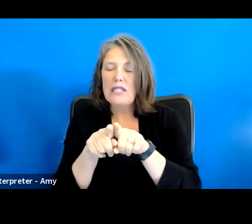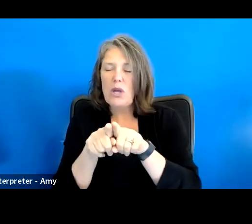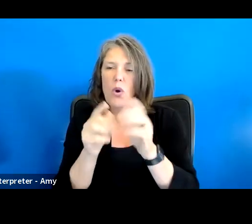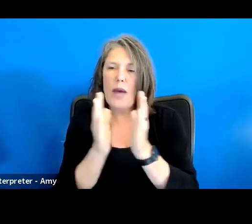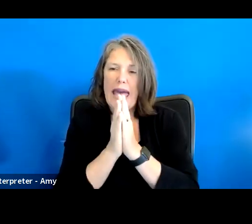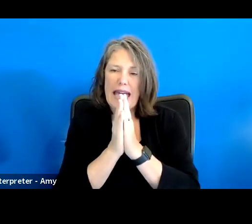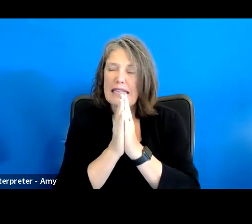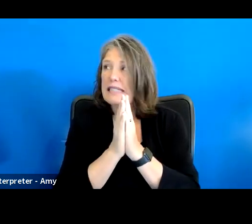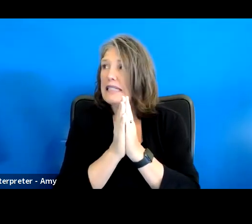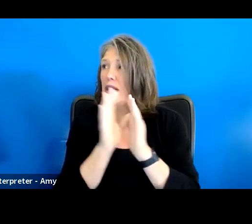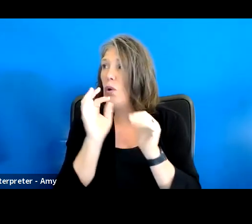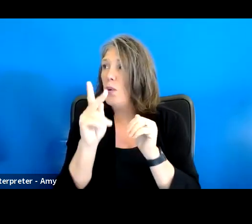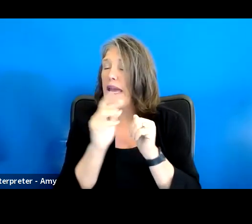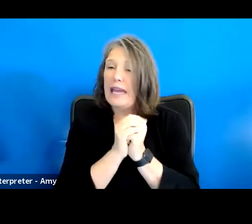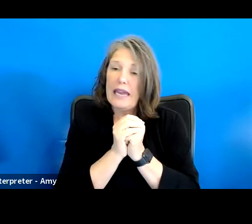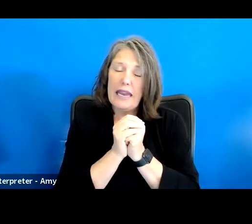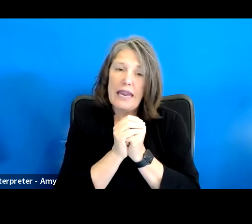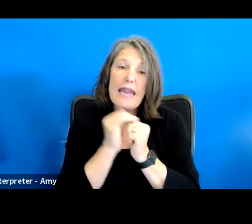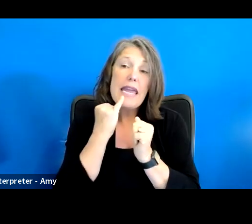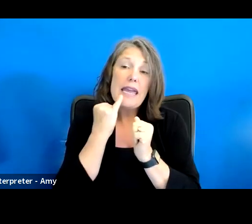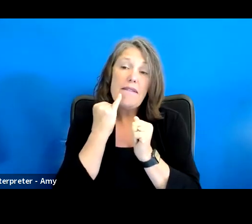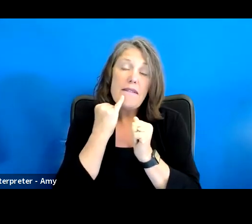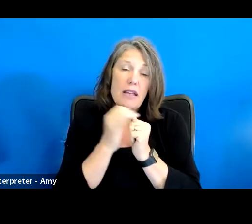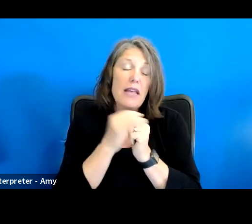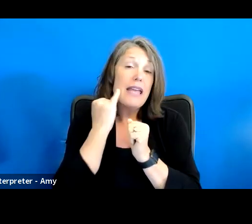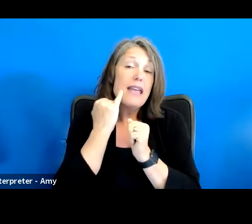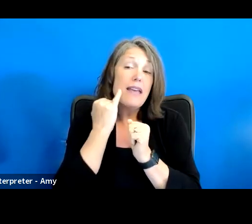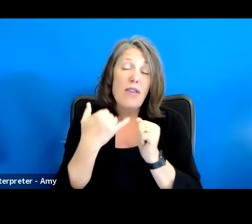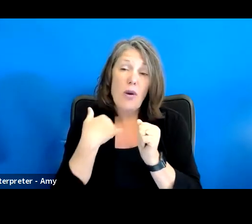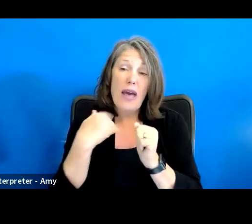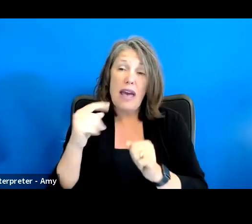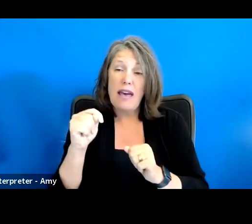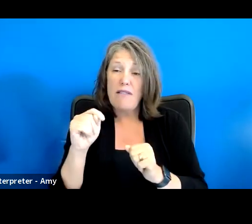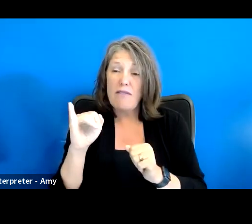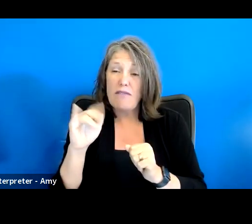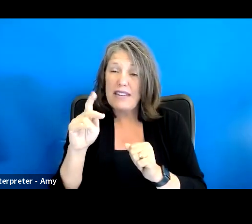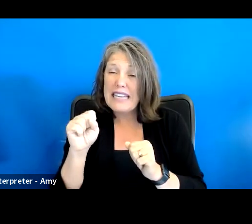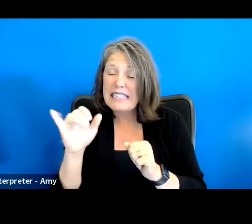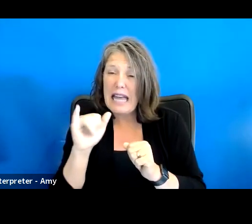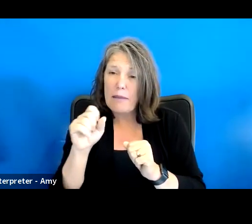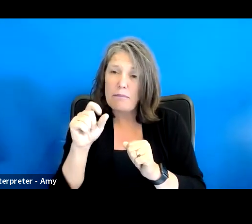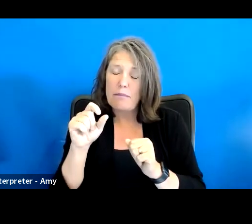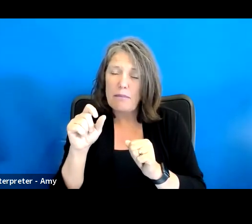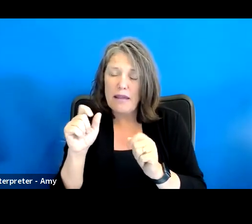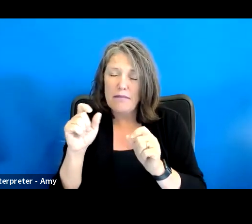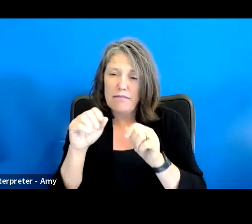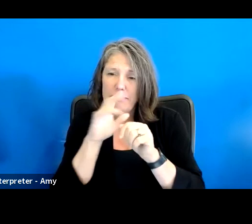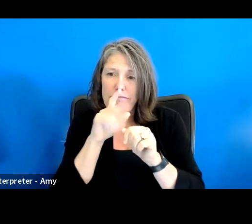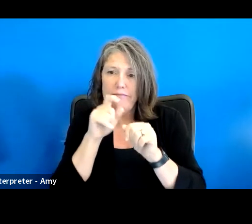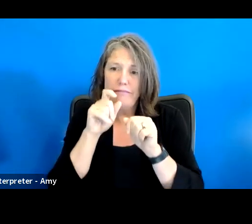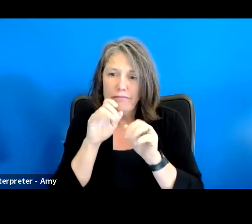ask them, okay, if they, if you have tics, like what's the best way to proceed? Do you want